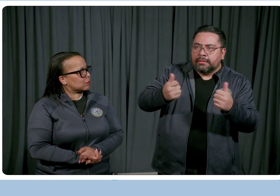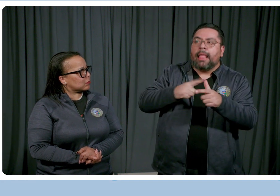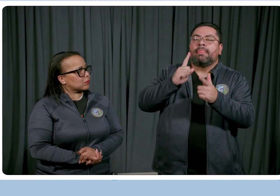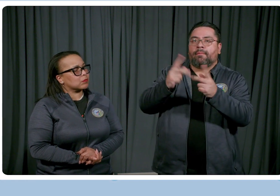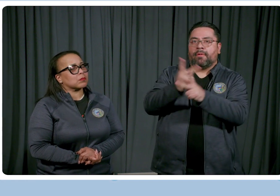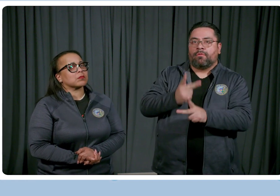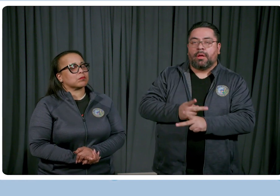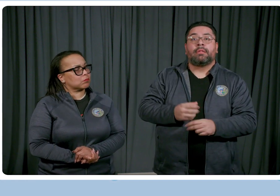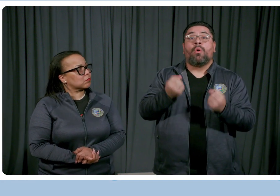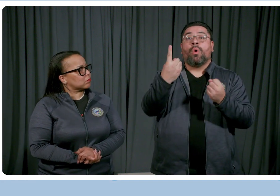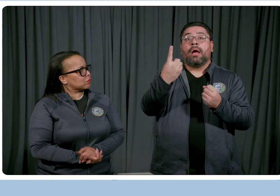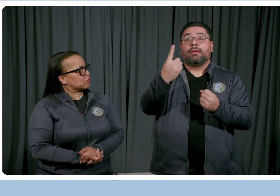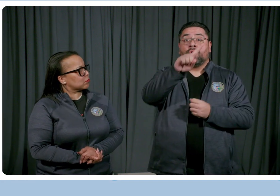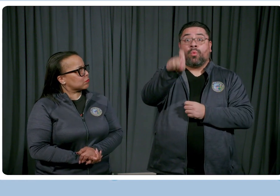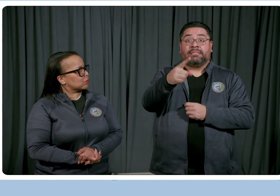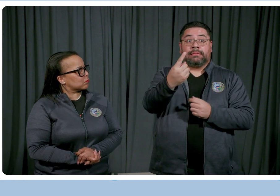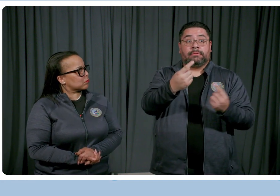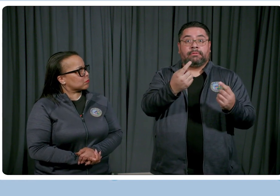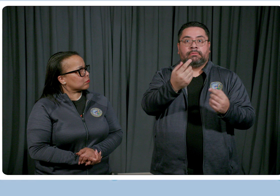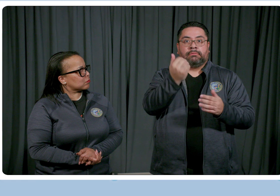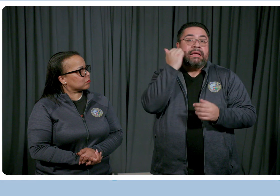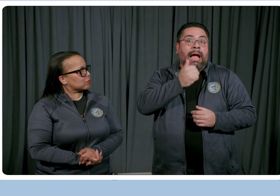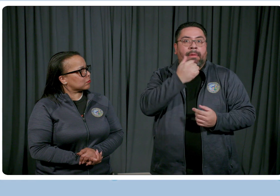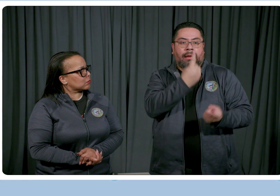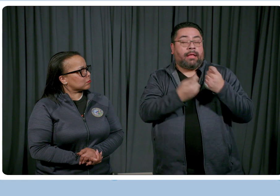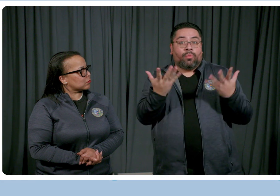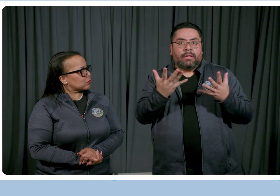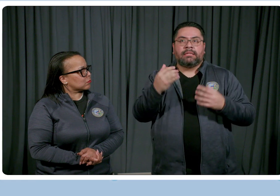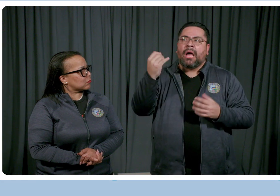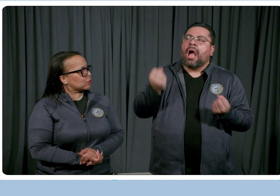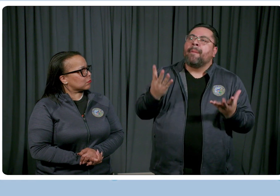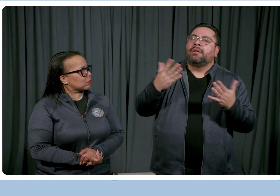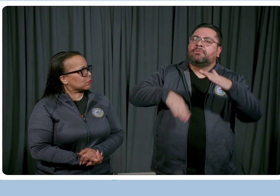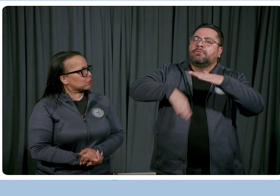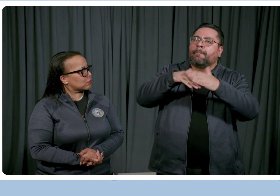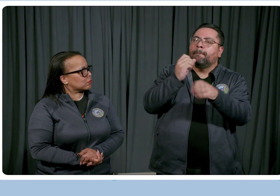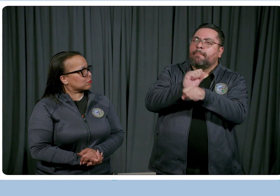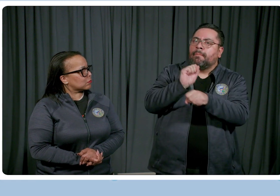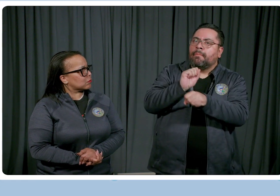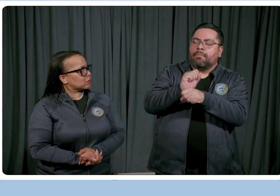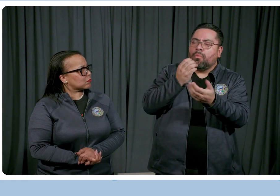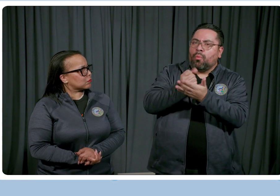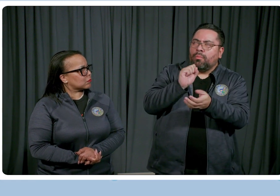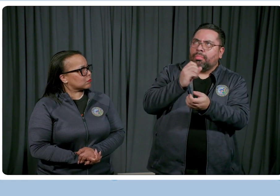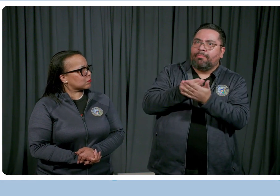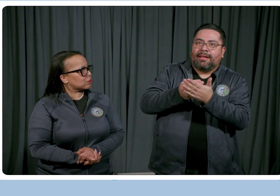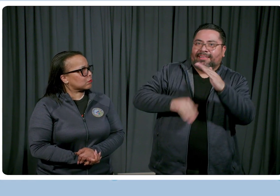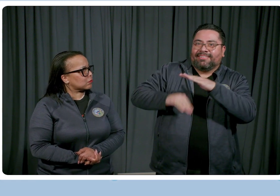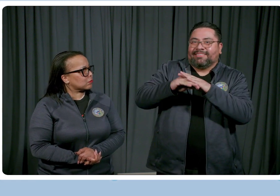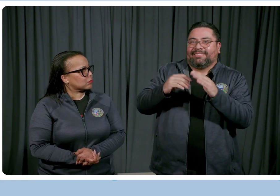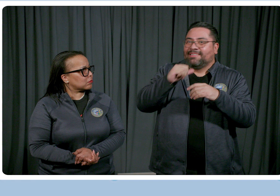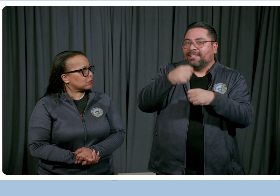money can I earn without affecting my benefits? I tell them, and I also do a calculation to give them an